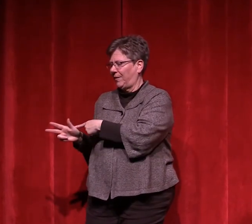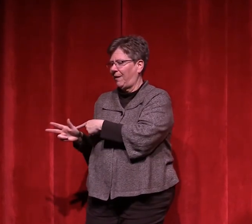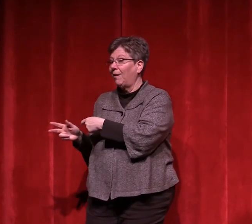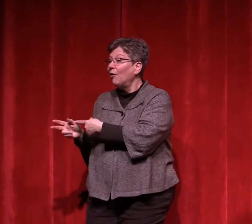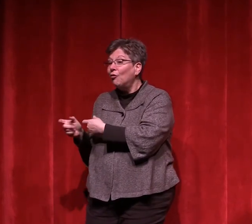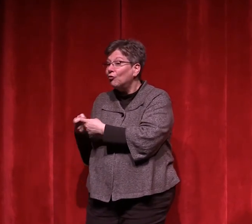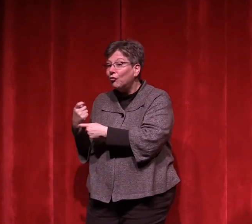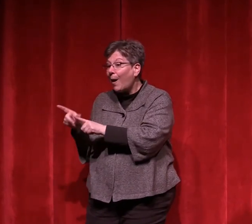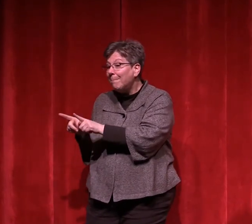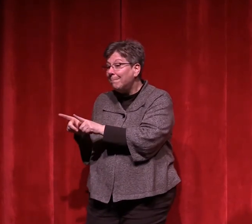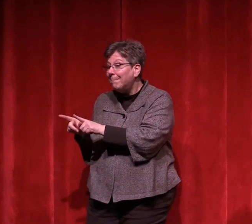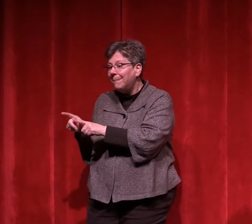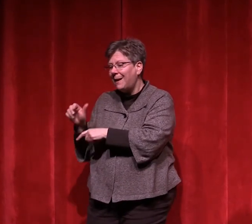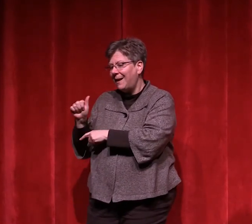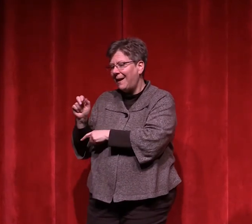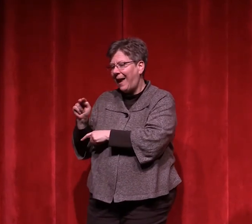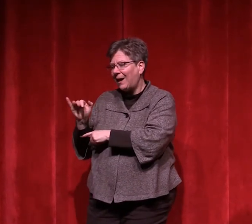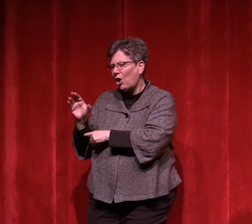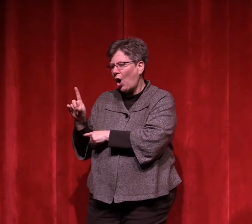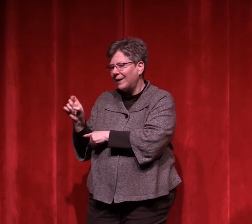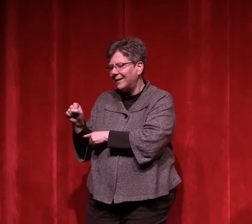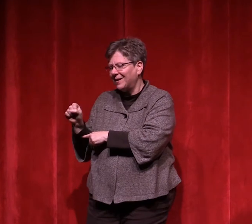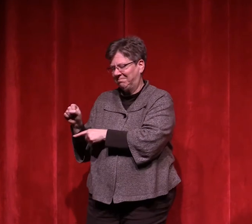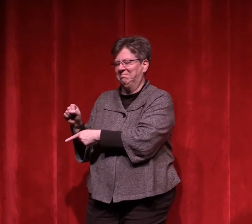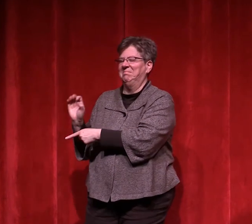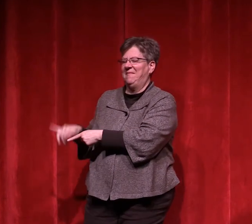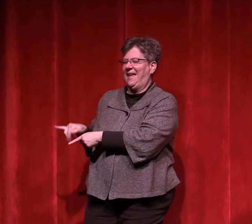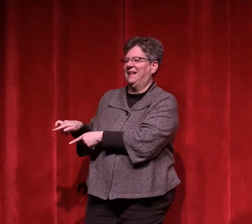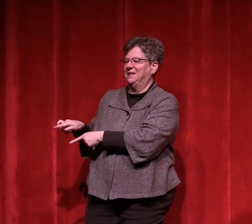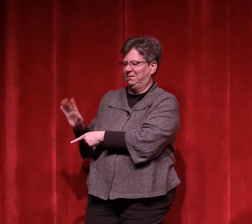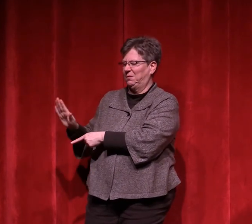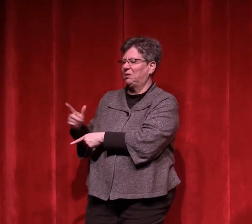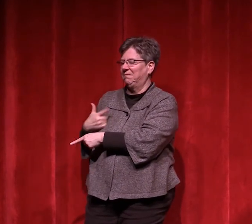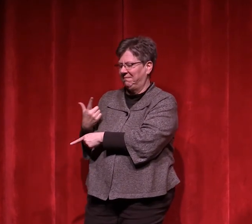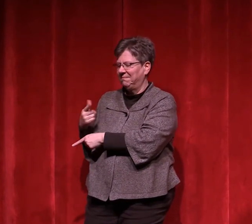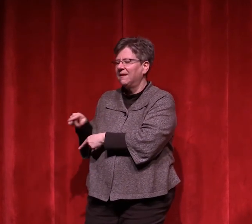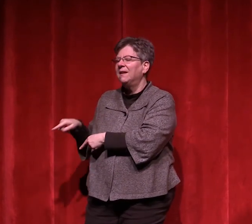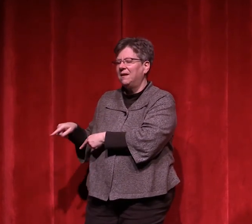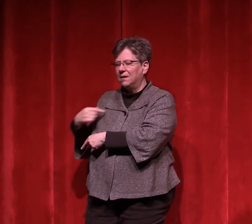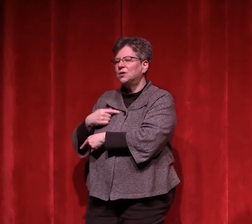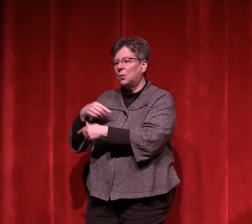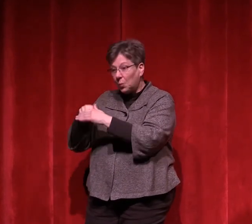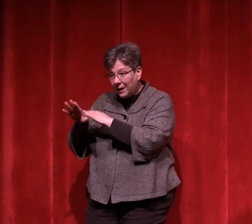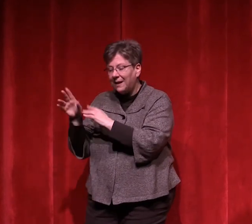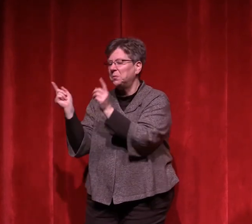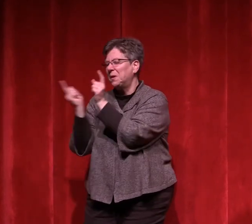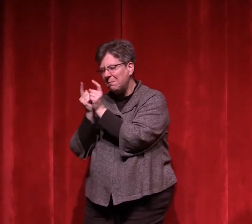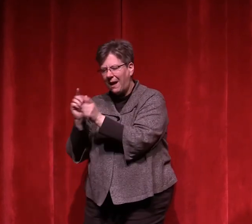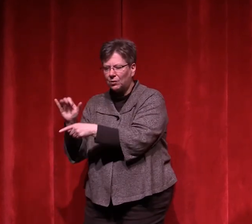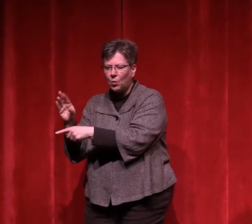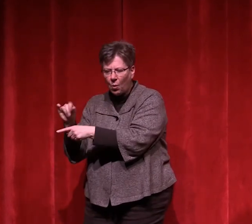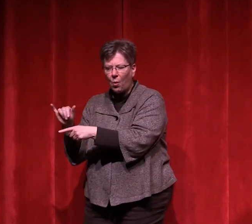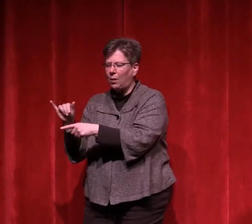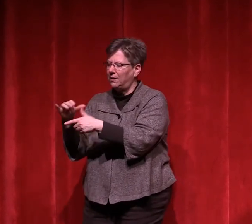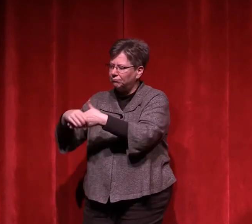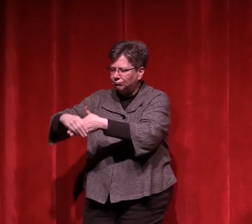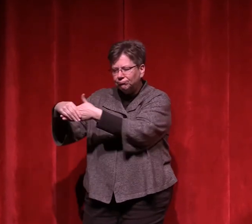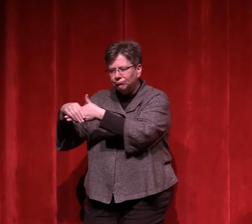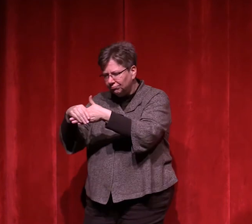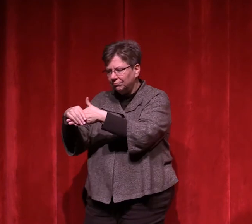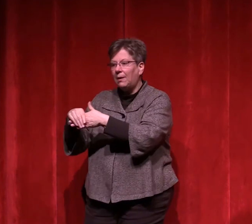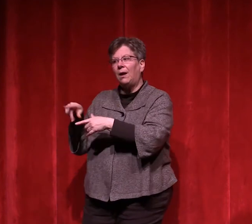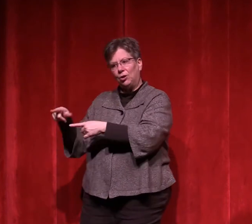course. And we went in, and we met Corey. She looked wonderful, and she was just great. And she had